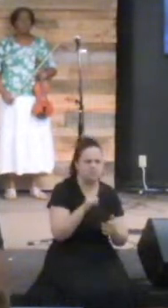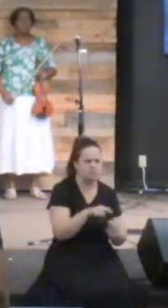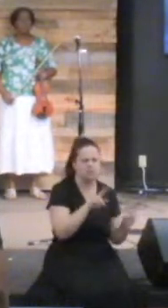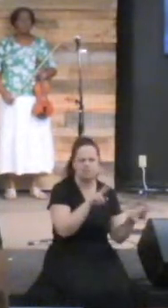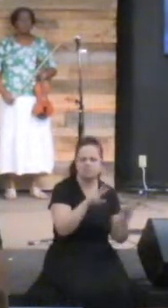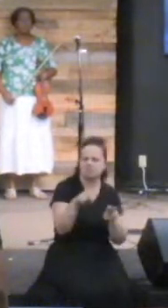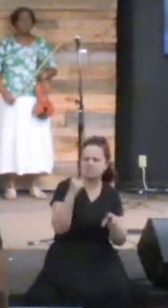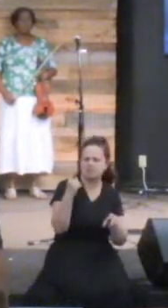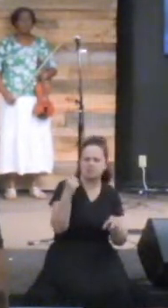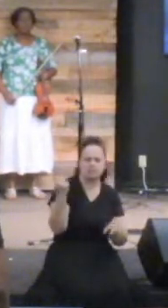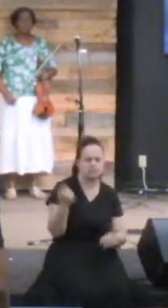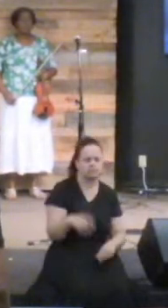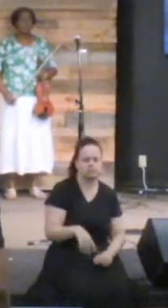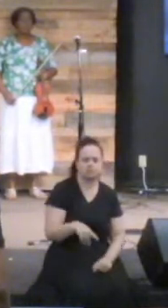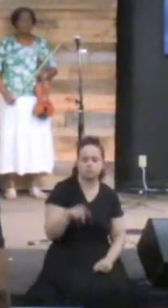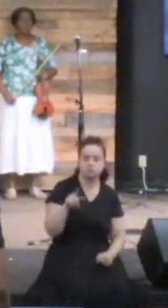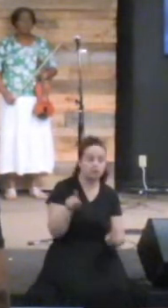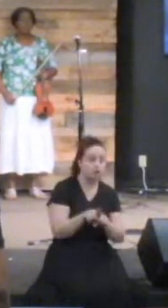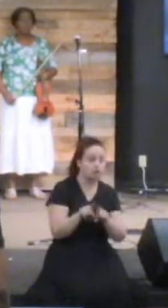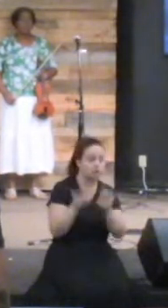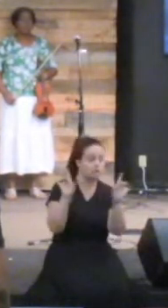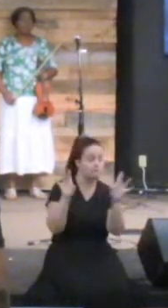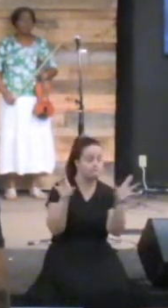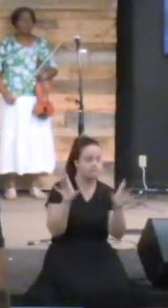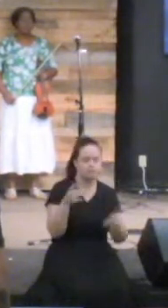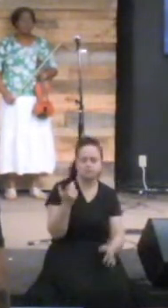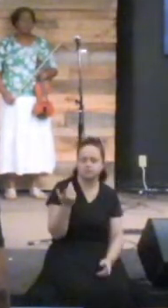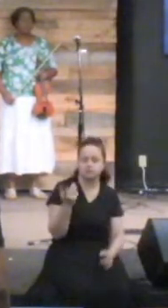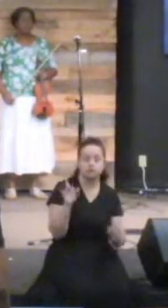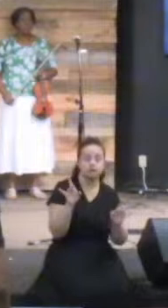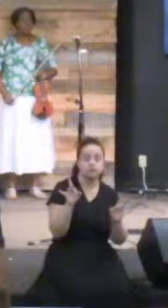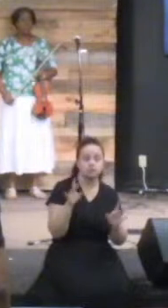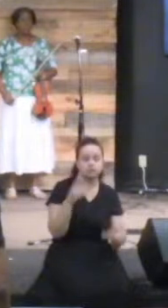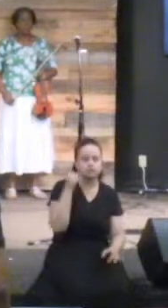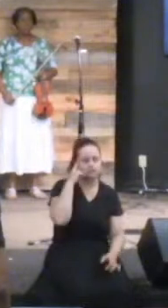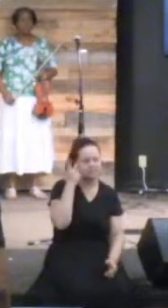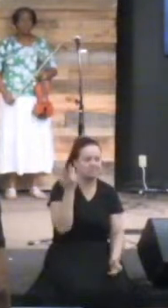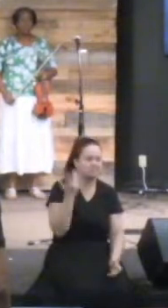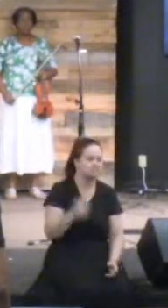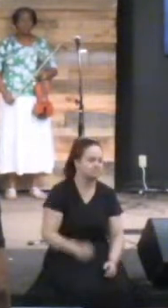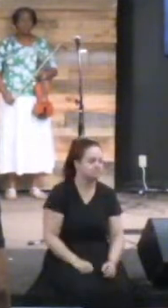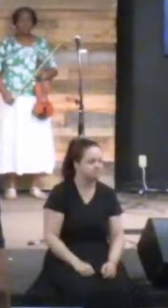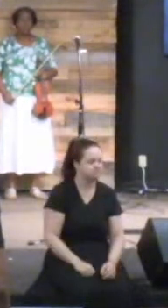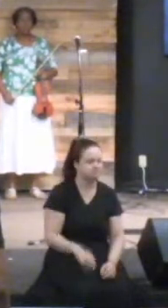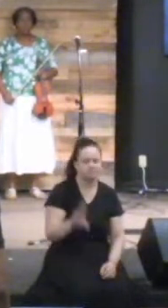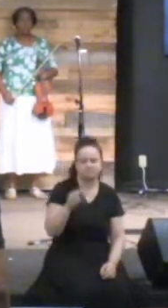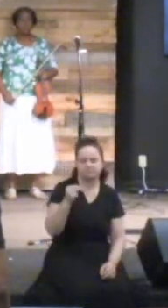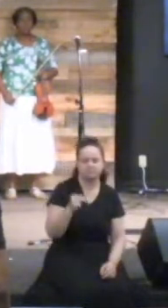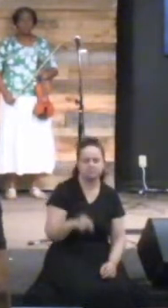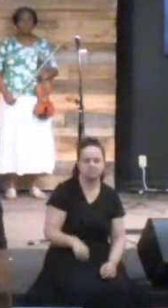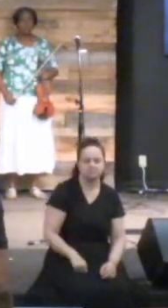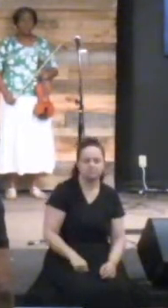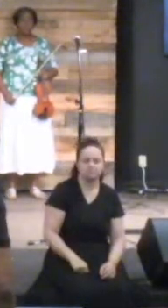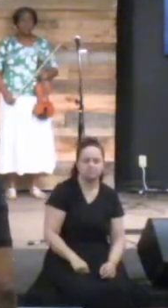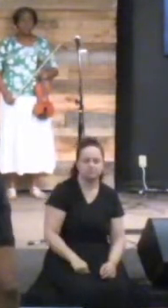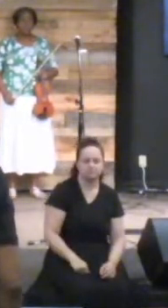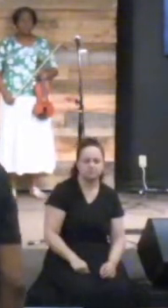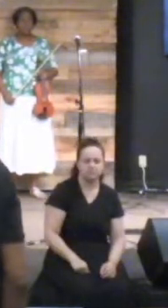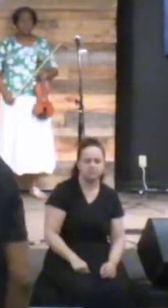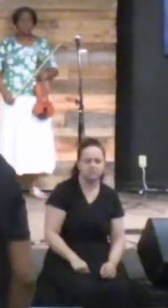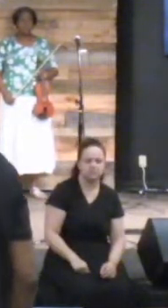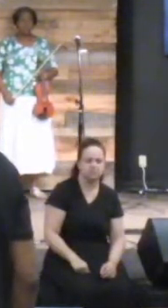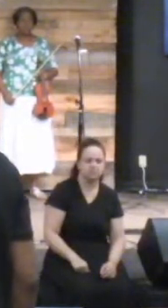and to say um no is a slap in the face to you